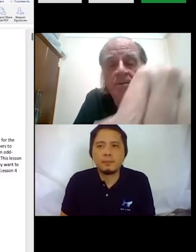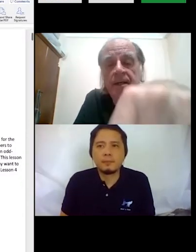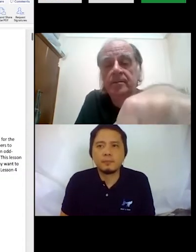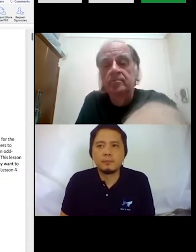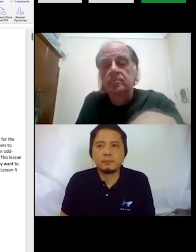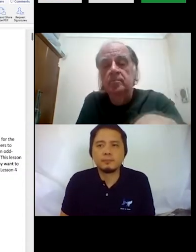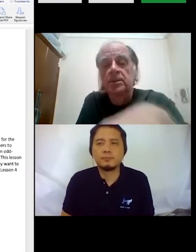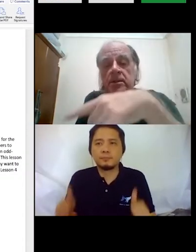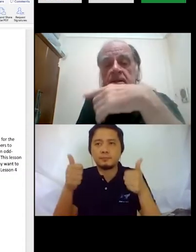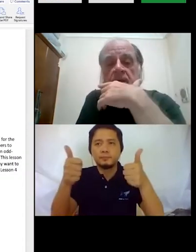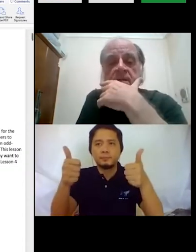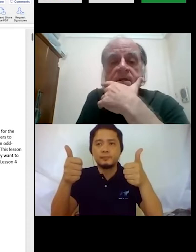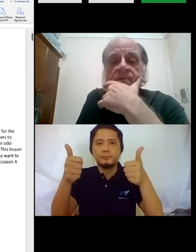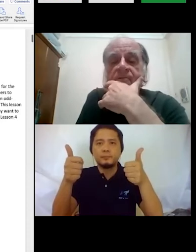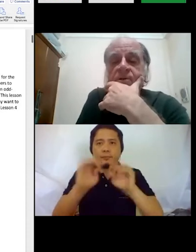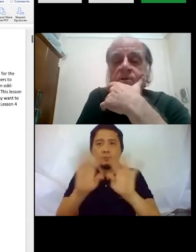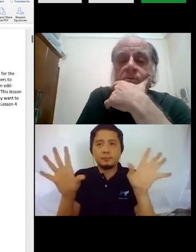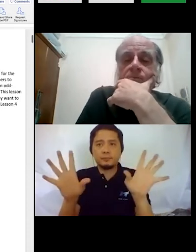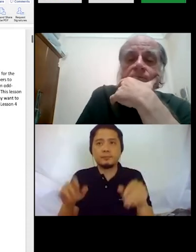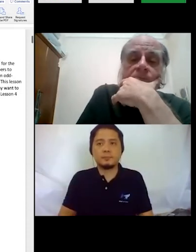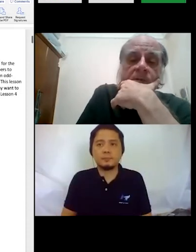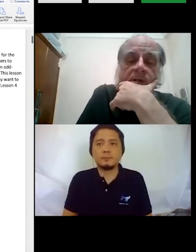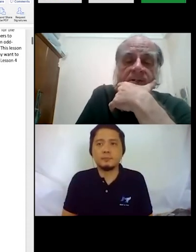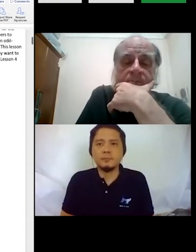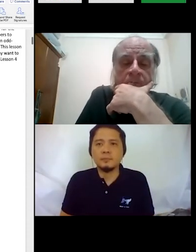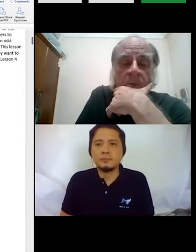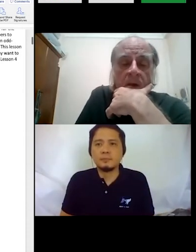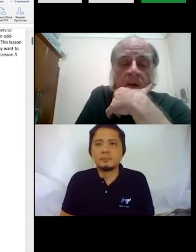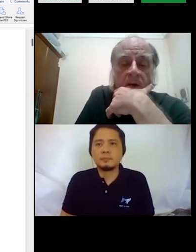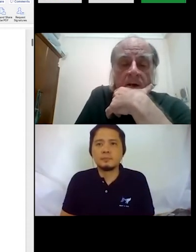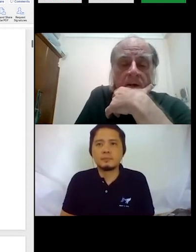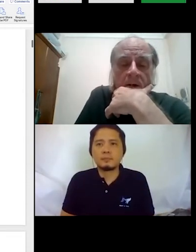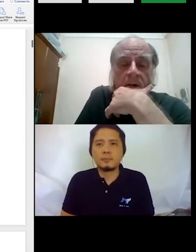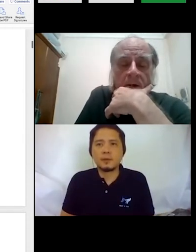Okay, so that is discussed in the first thing.